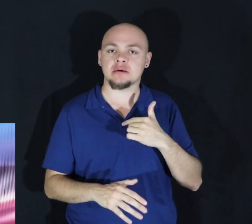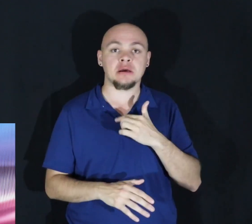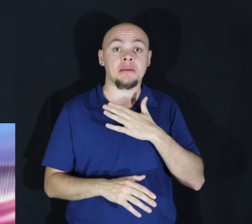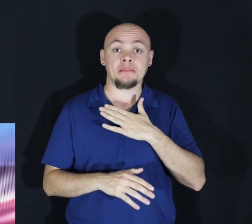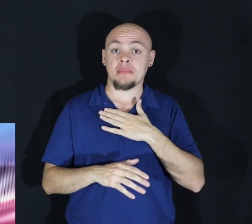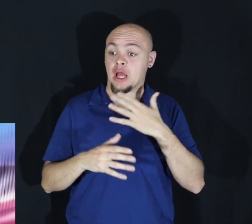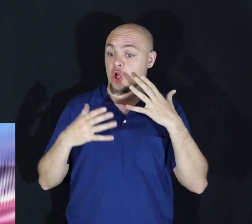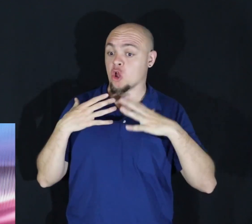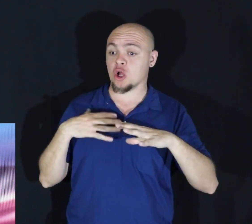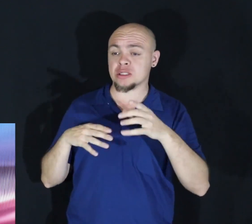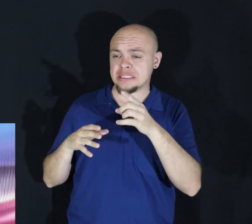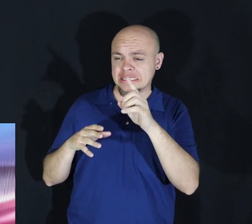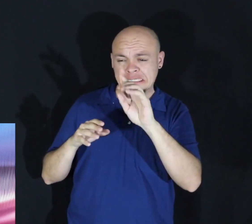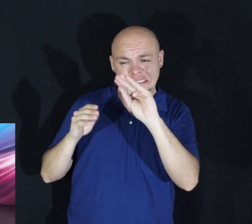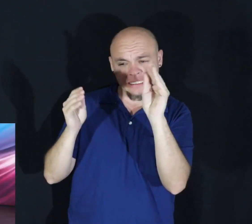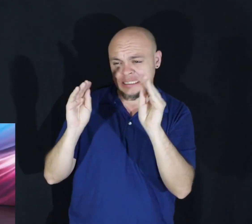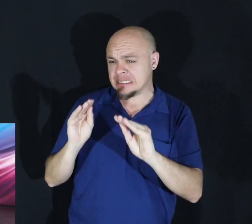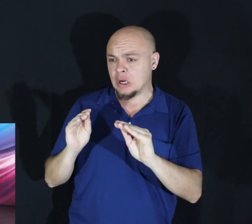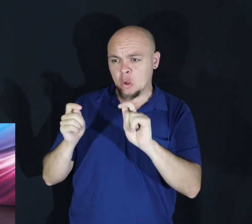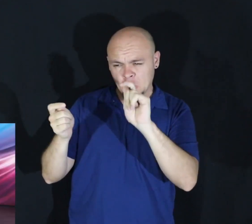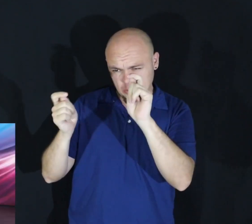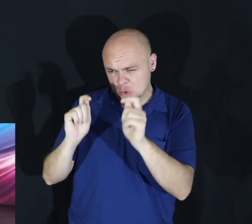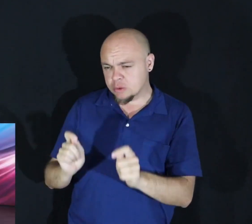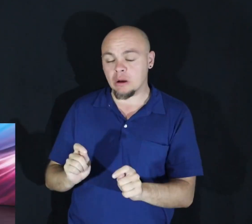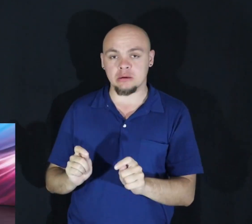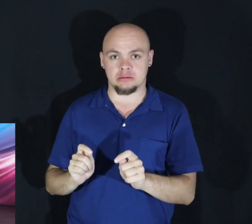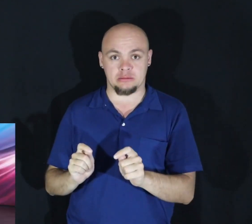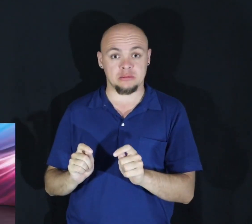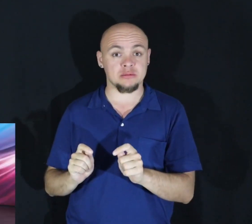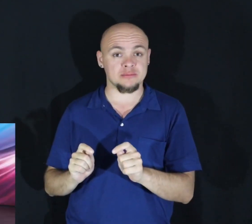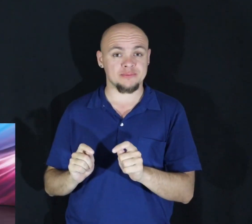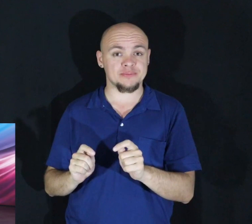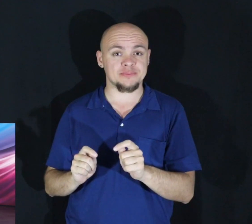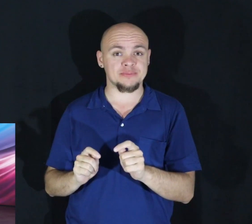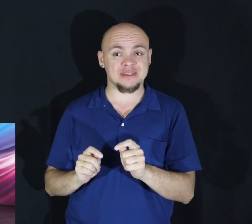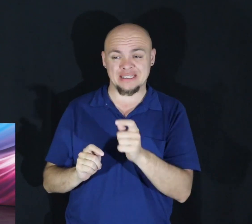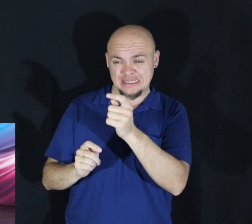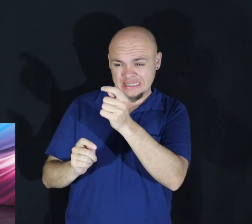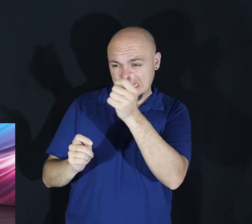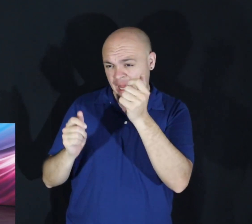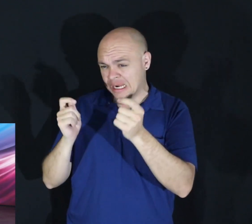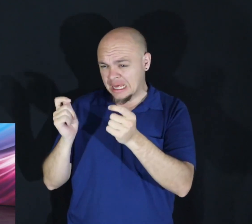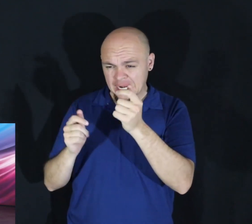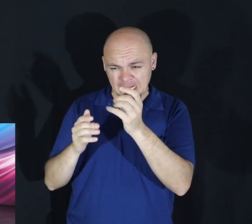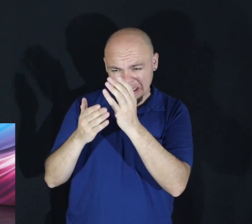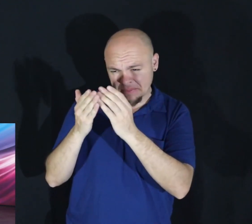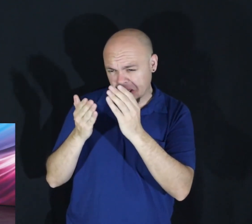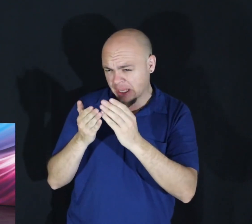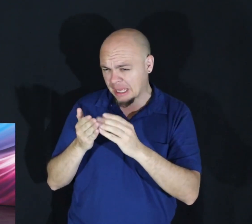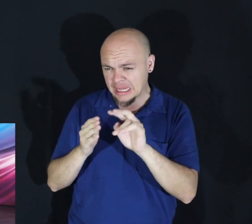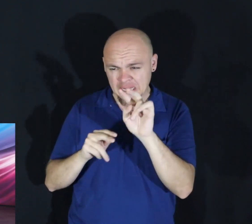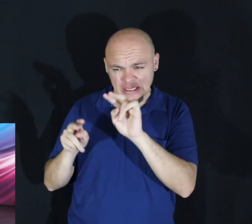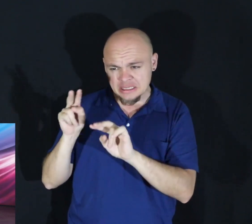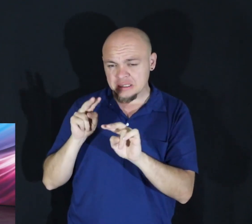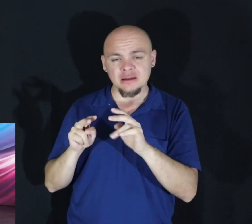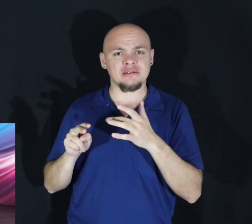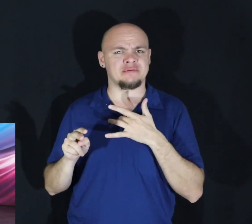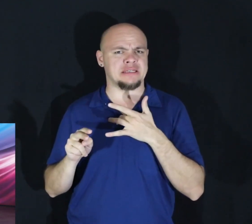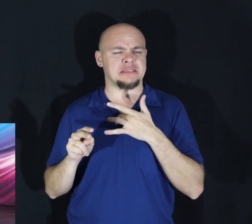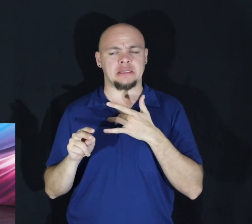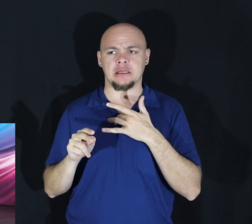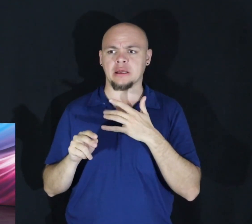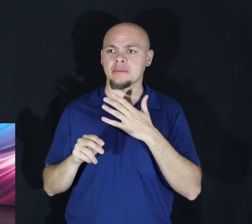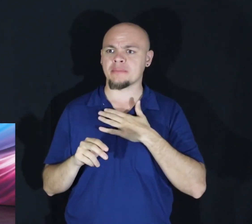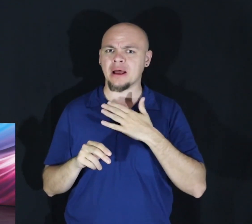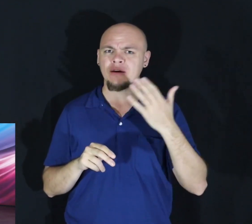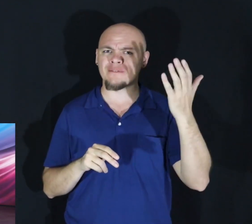my wardrobe and gave it a makeover. Sifting through the pieces was hard. It felt like letting go of parts of my